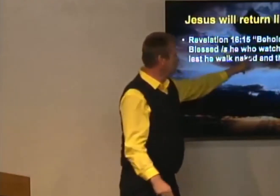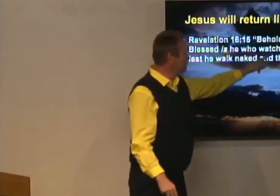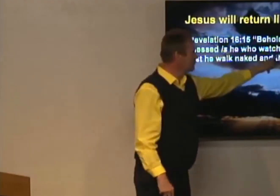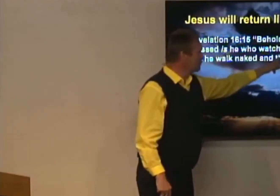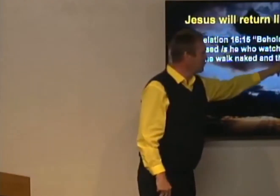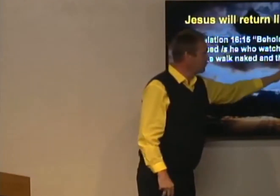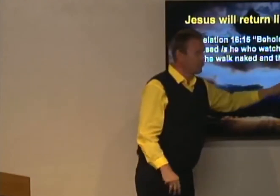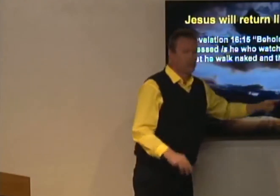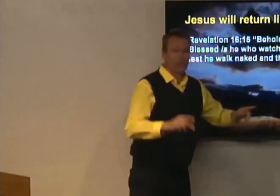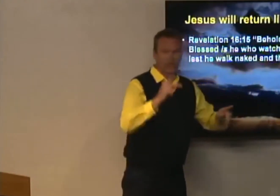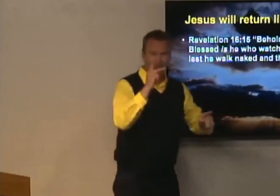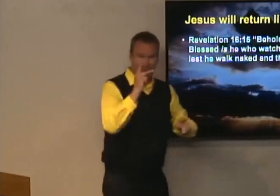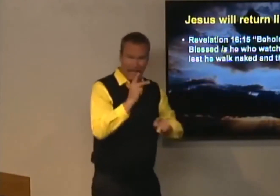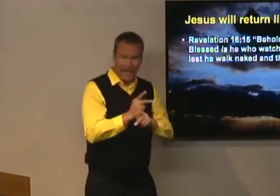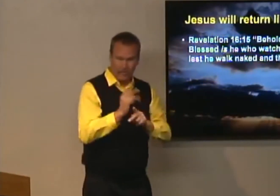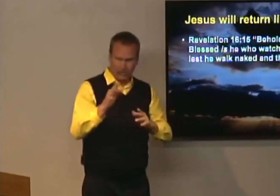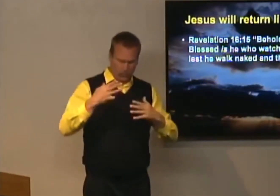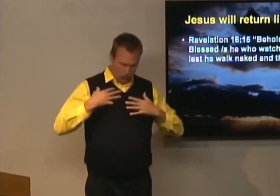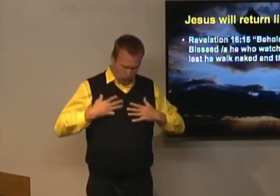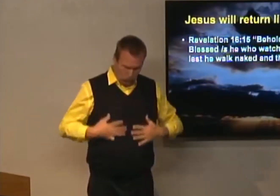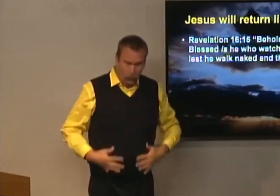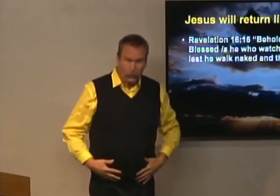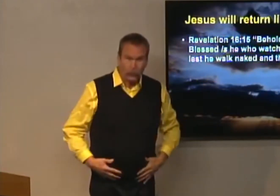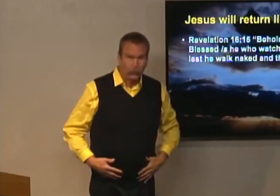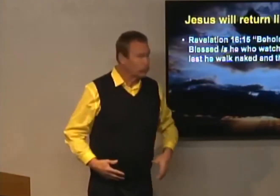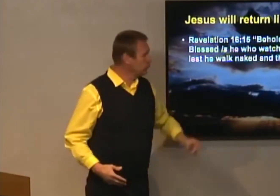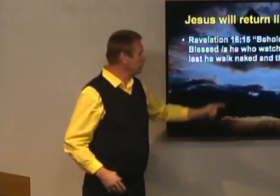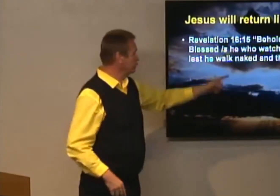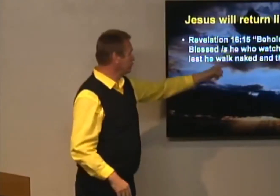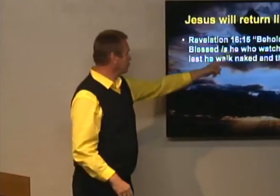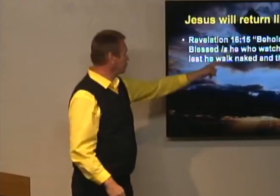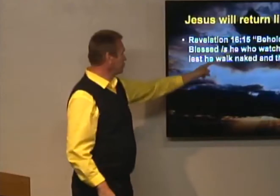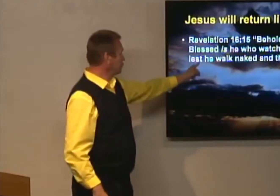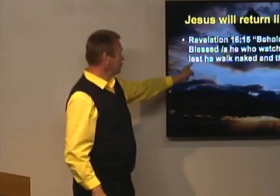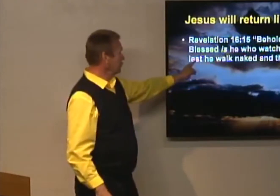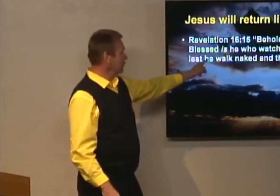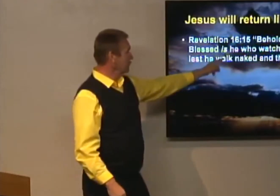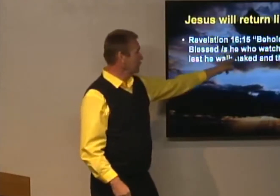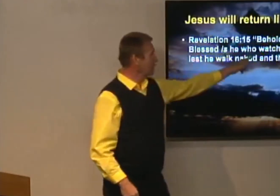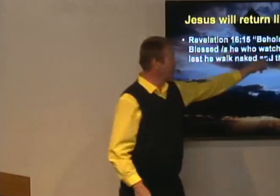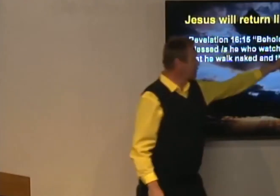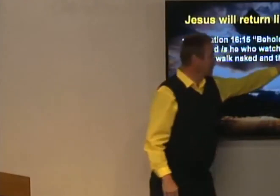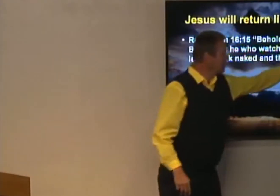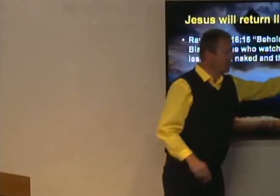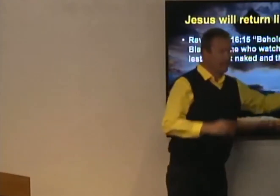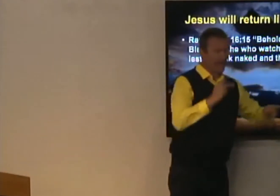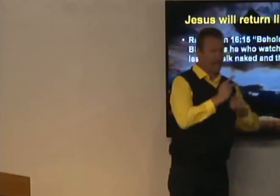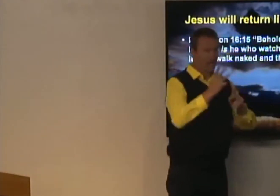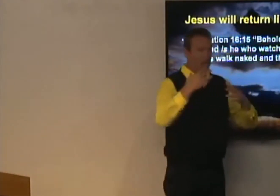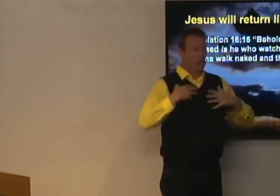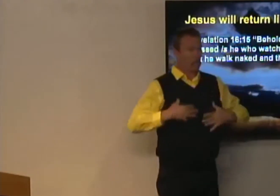Blessed is he who watches and keeps his garments,"